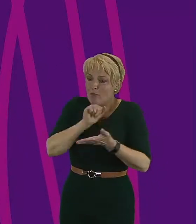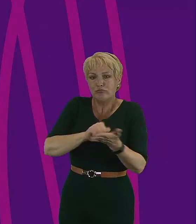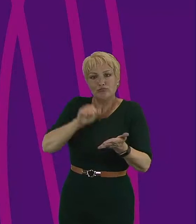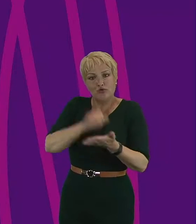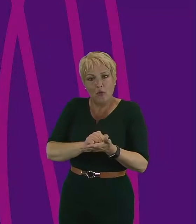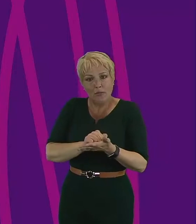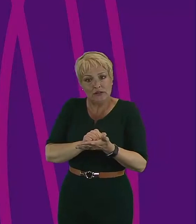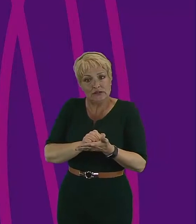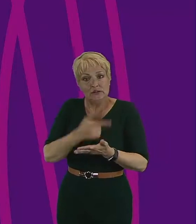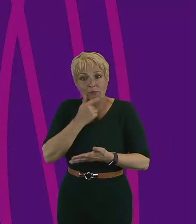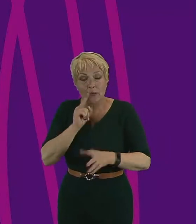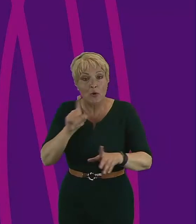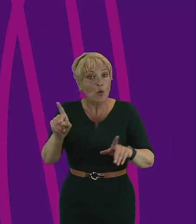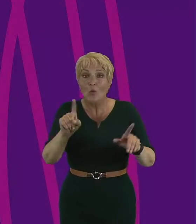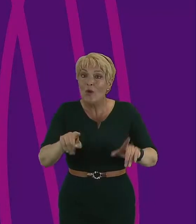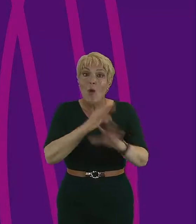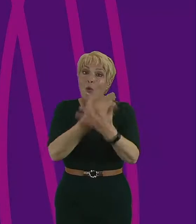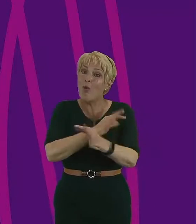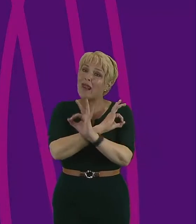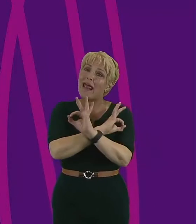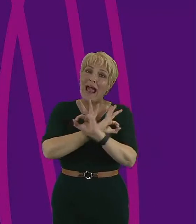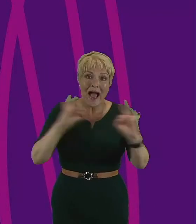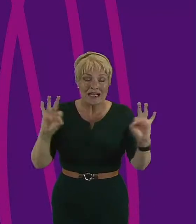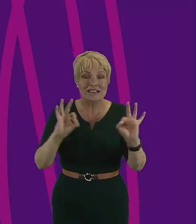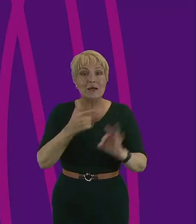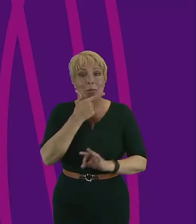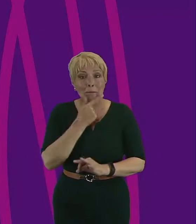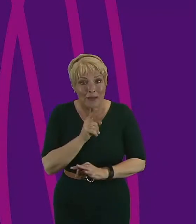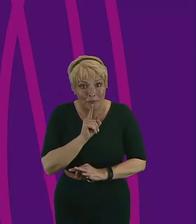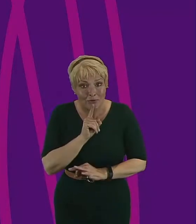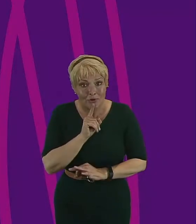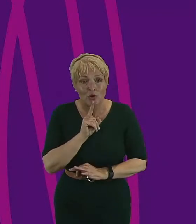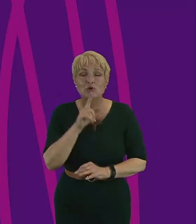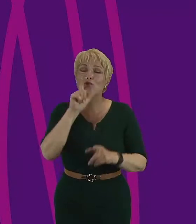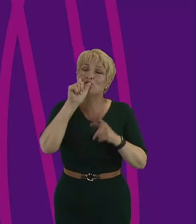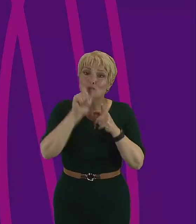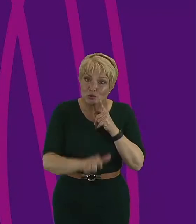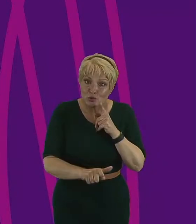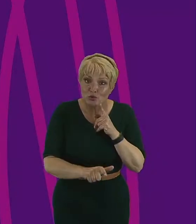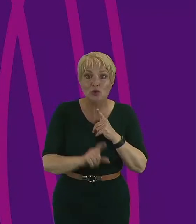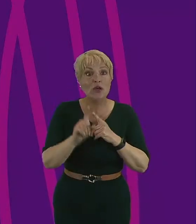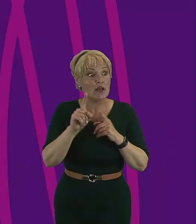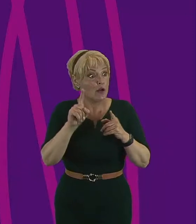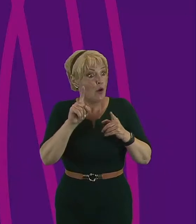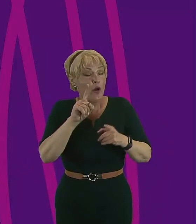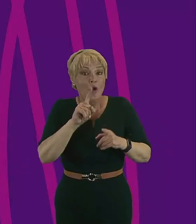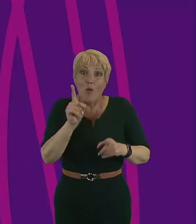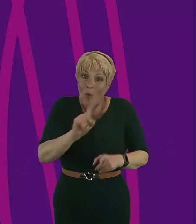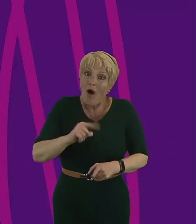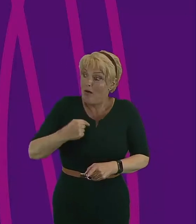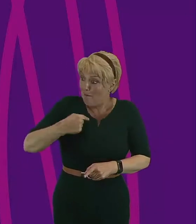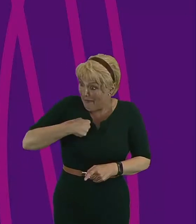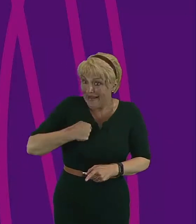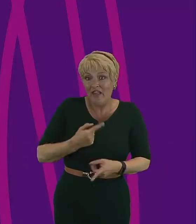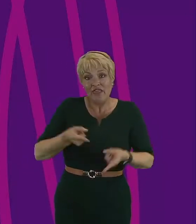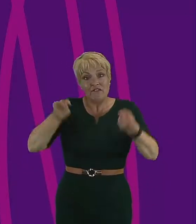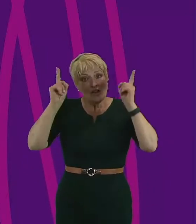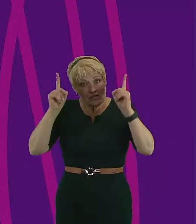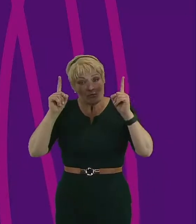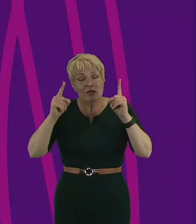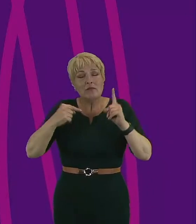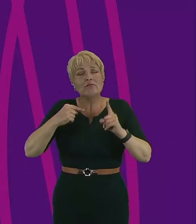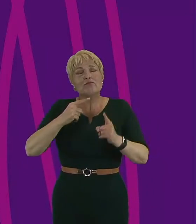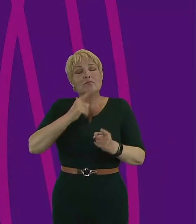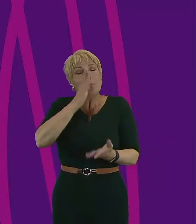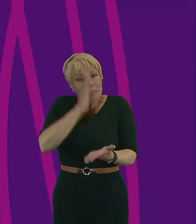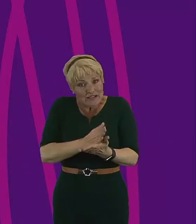do anything except to take the actions which we genuinely believed, and the First Minister genuinely believes, will save